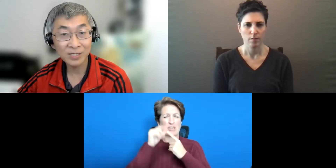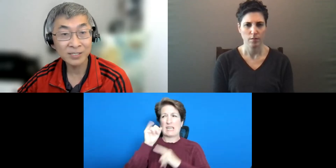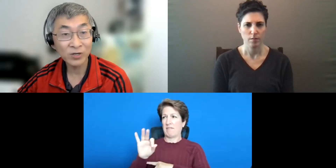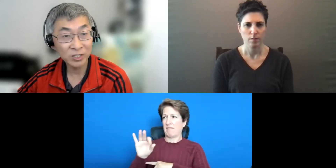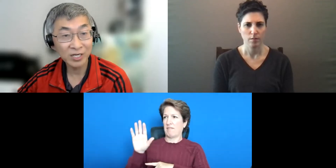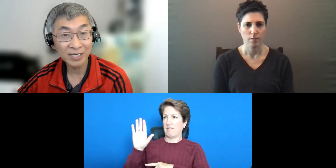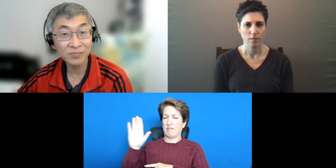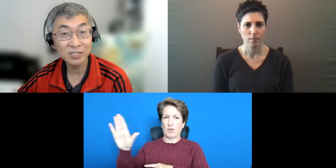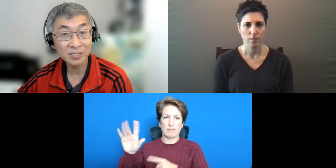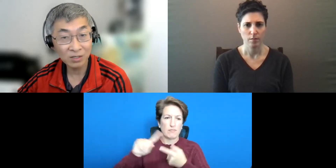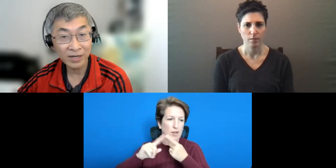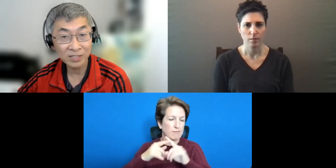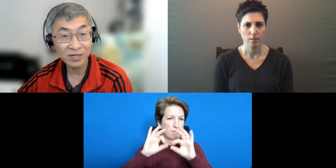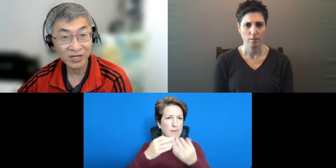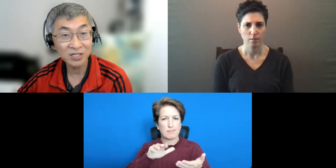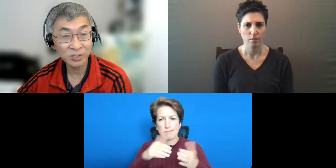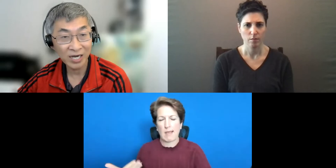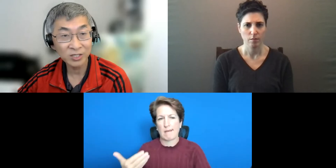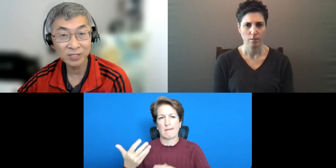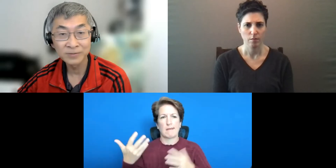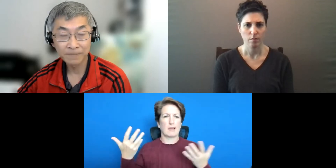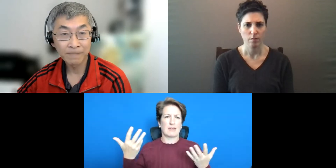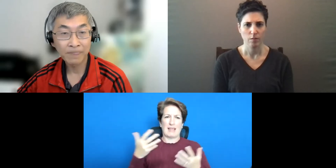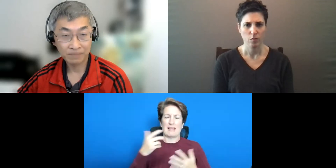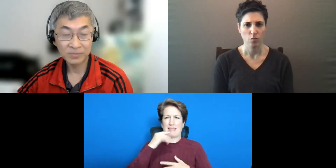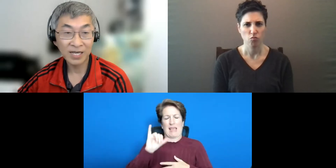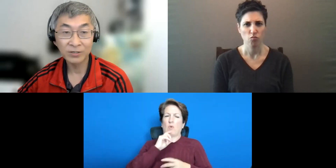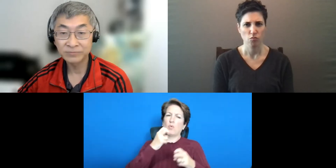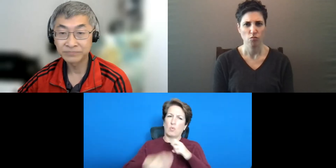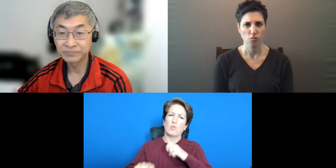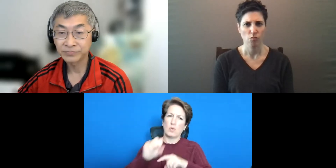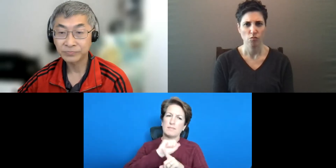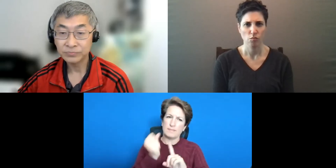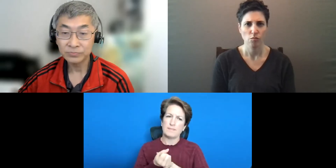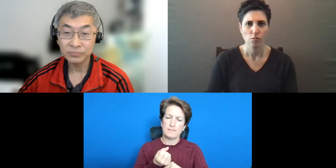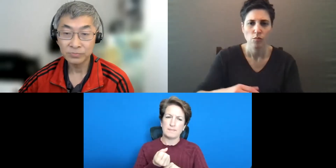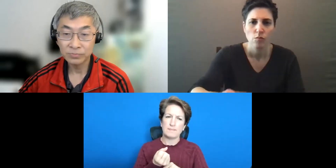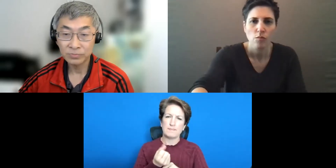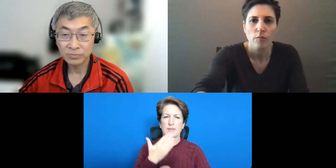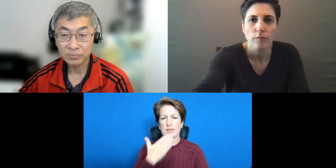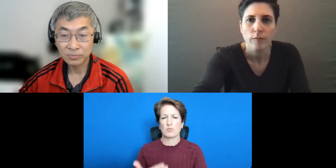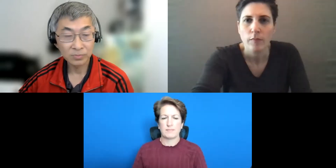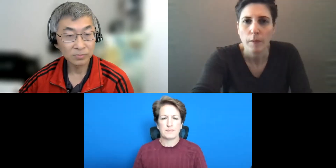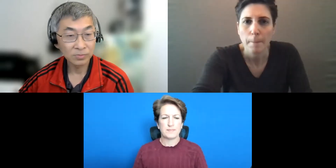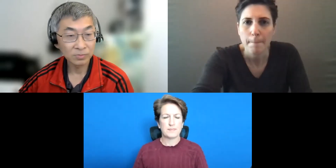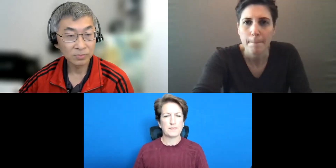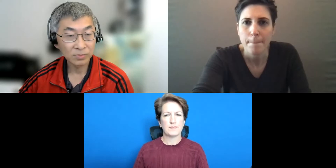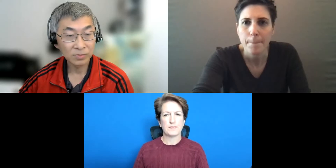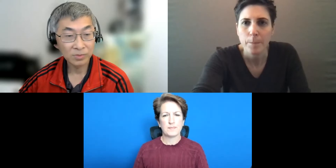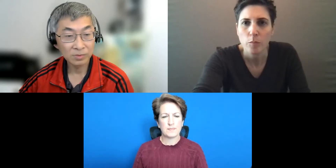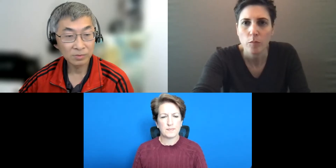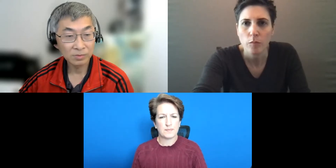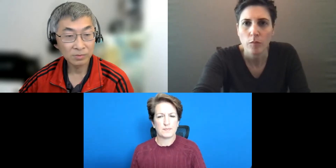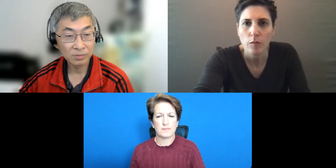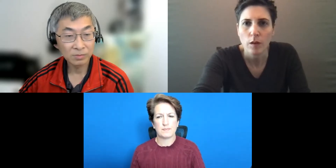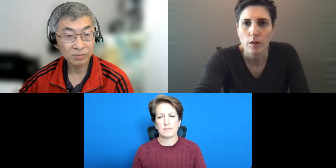or the situation has been so difficult and challenging. Thank you. Thank you so much for that, Charles.